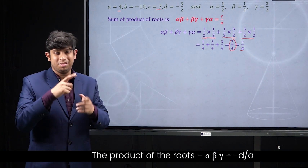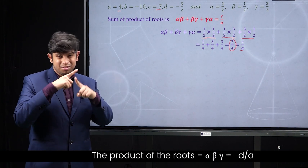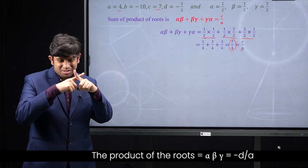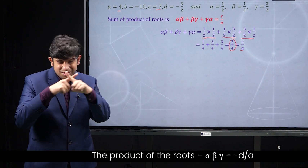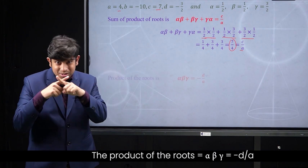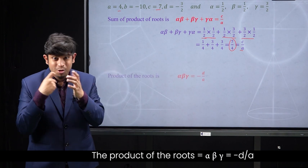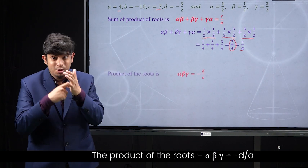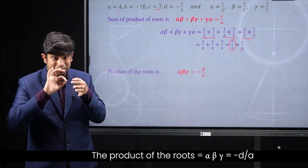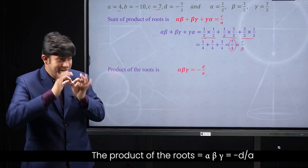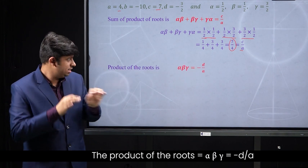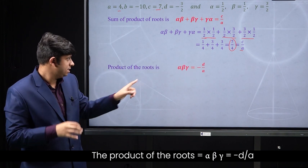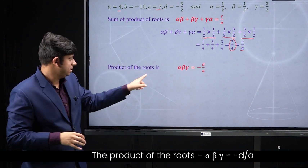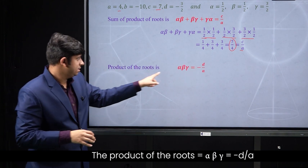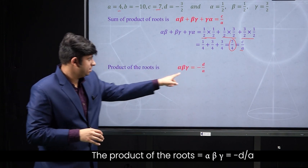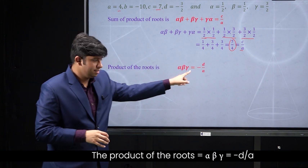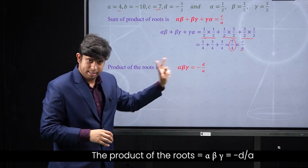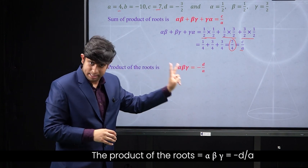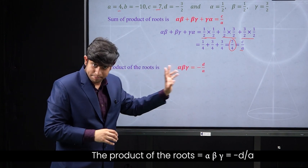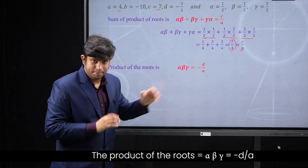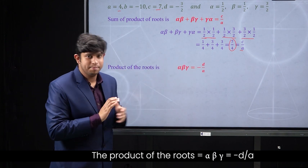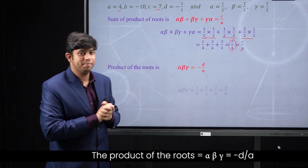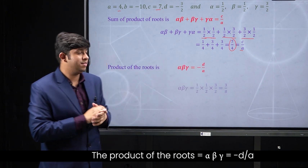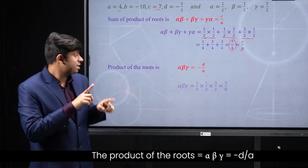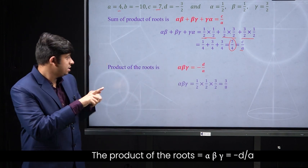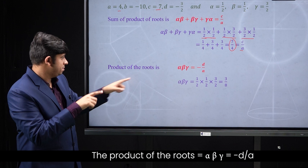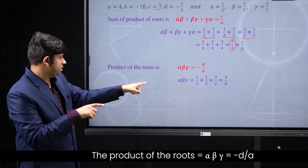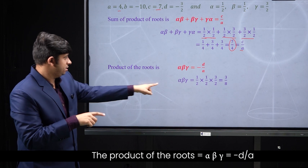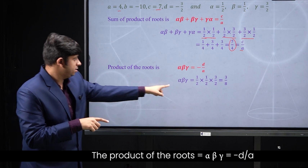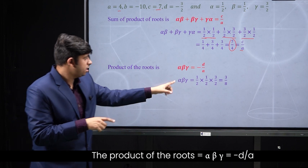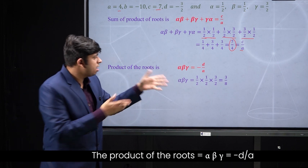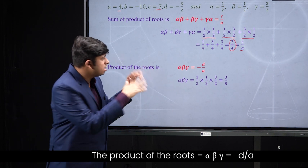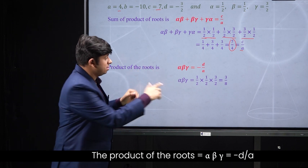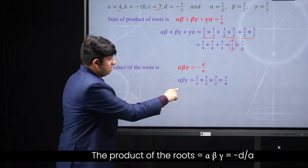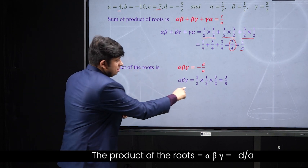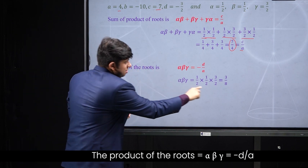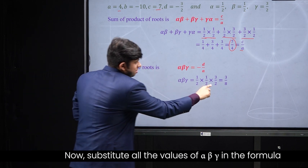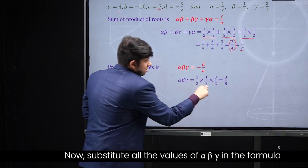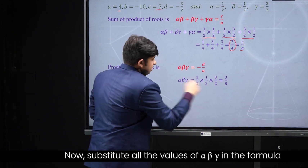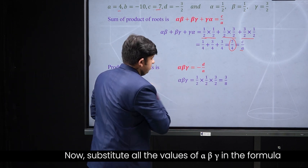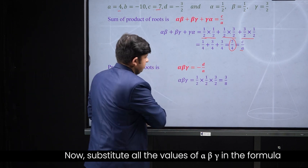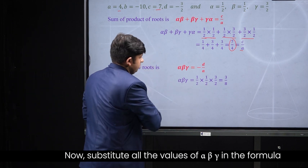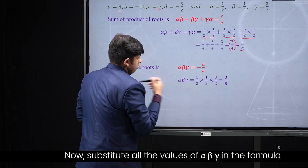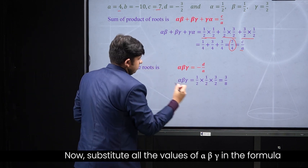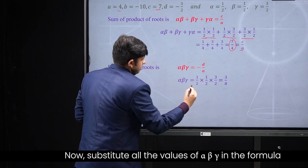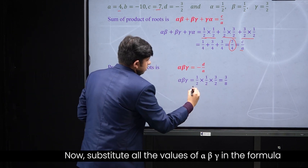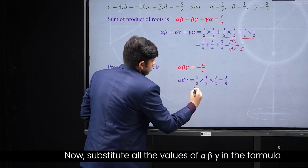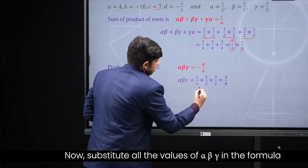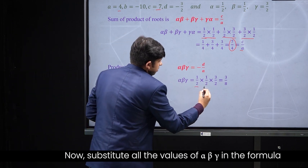Product of the roots is equal to alpha into beta into gamma, which is equal to minus d by a. Now substitute all the values of alpha, beta, gamma